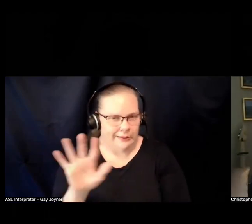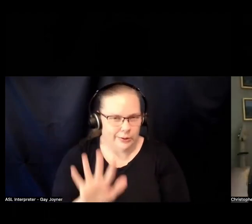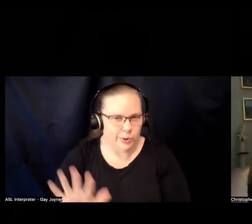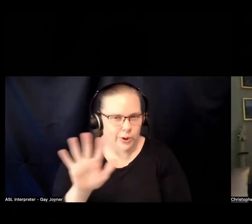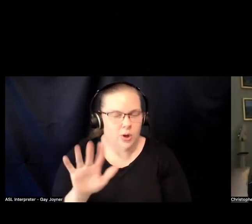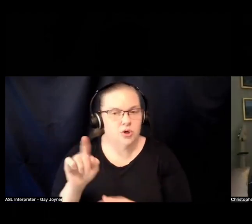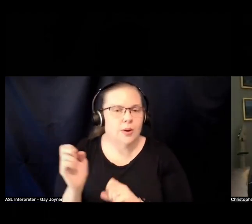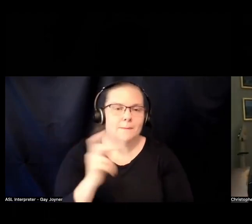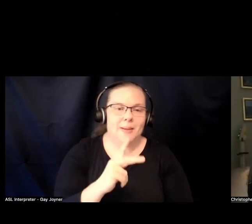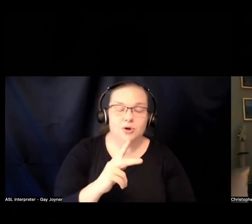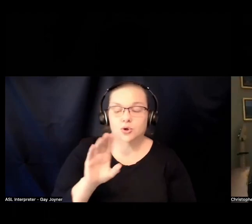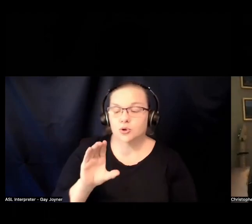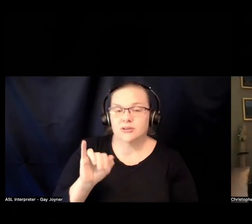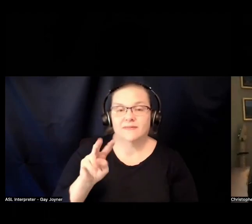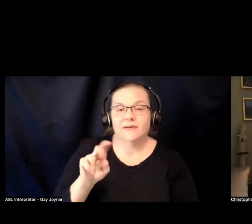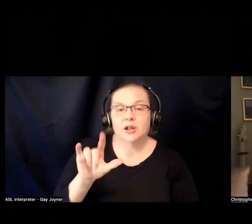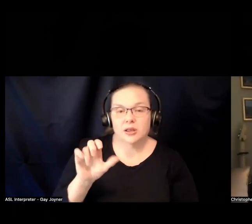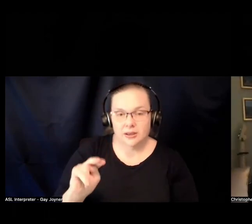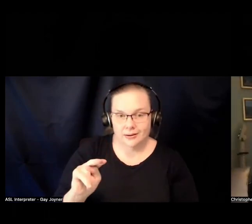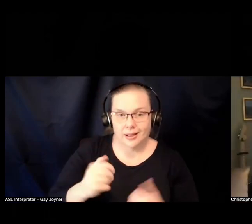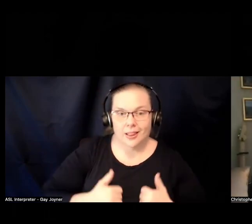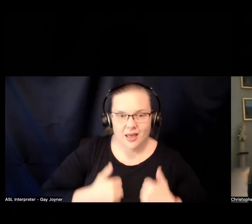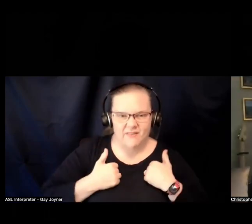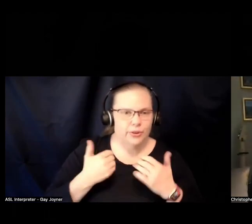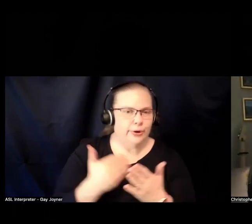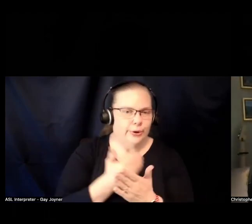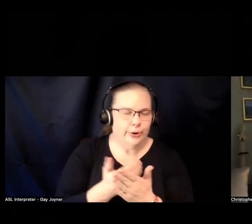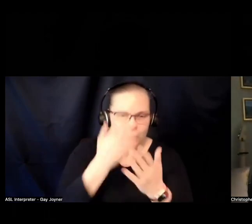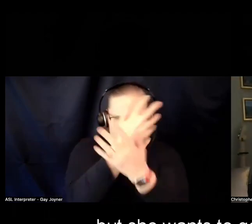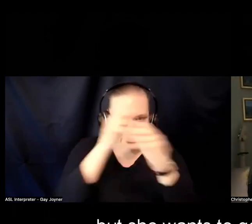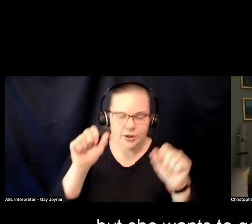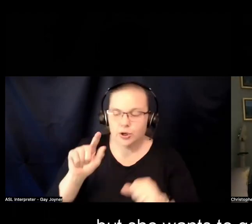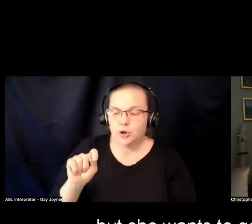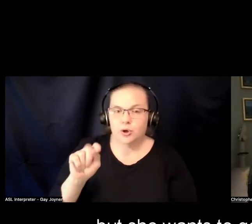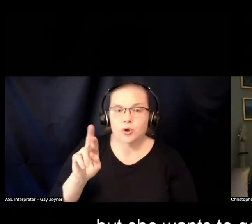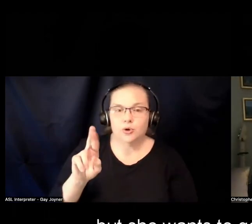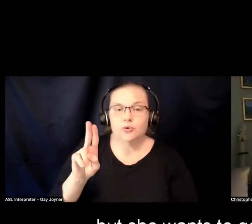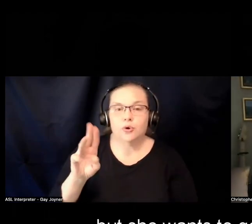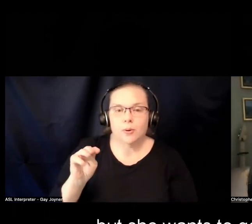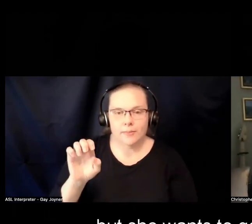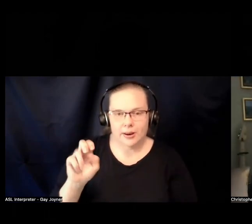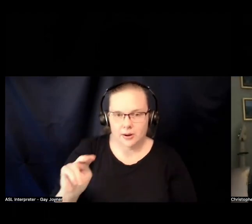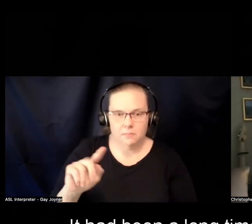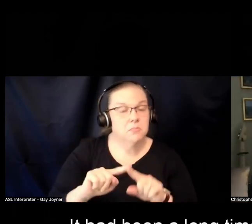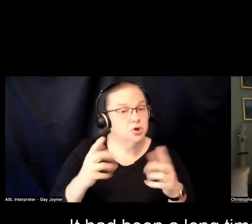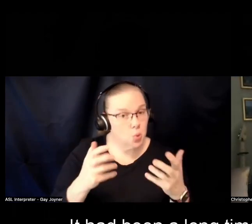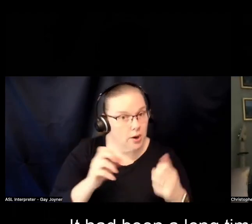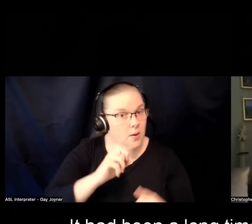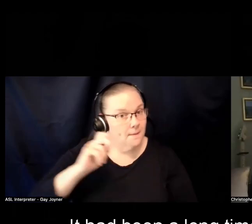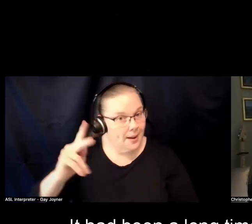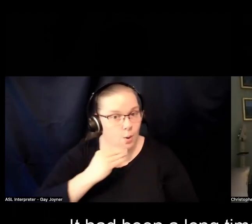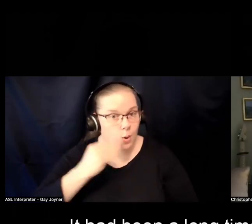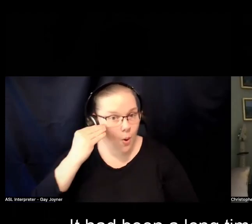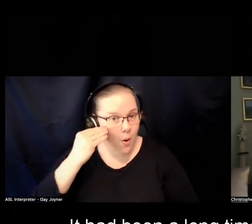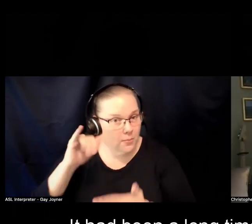into civilian life. The new president is Truman. She's very close to Truman, but she wants to get back home to New York. It had been a